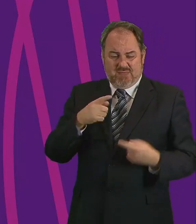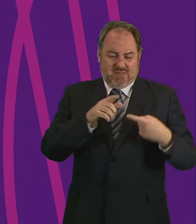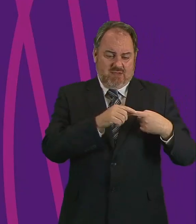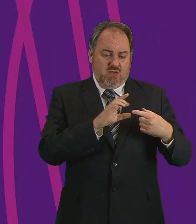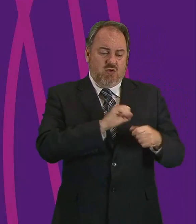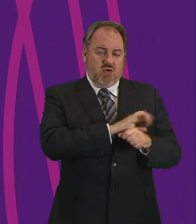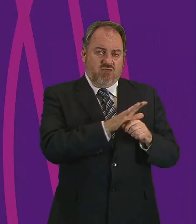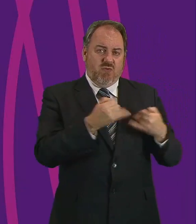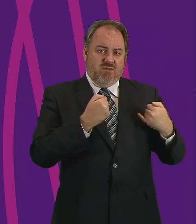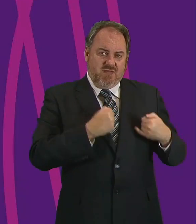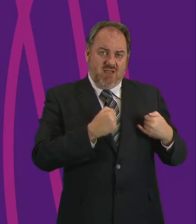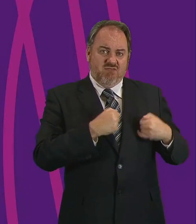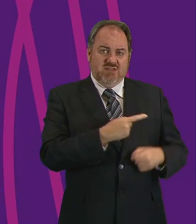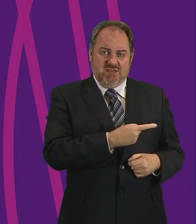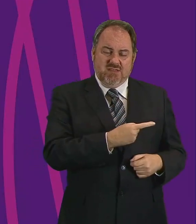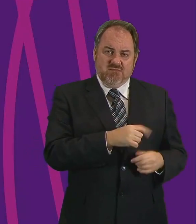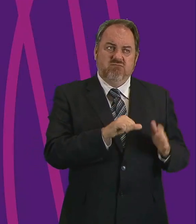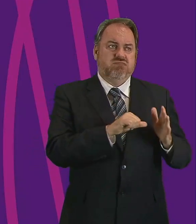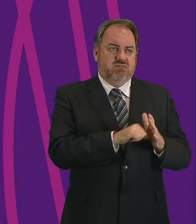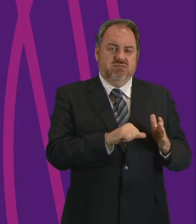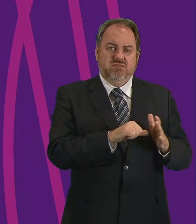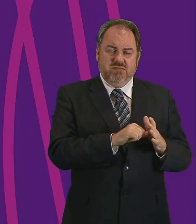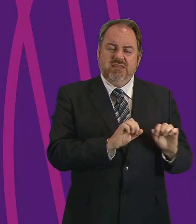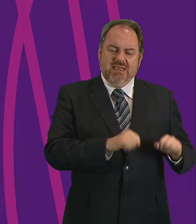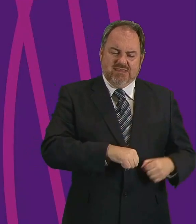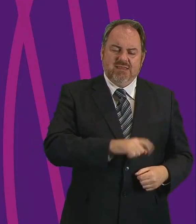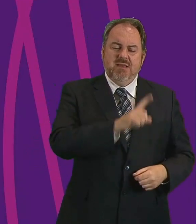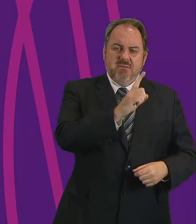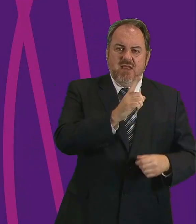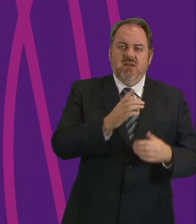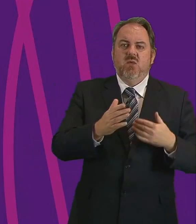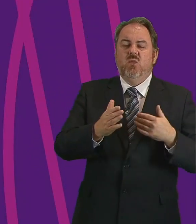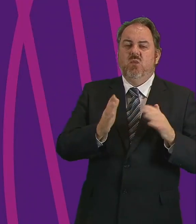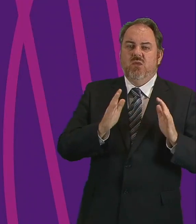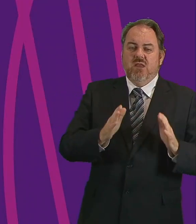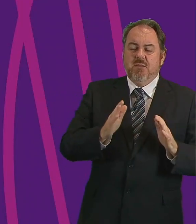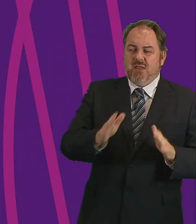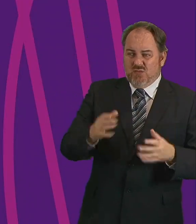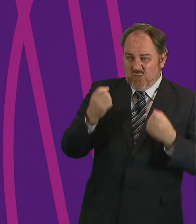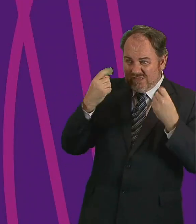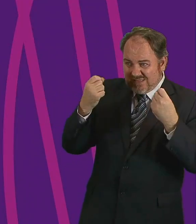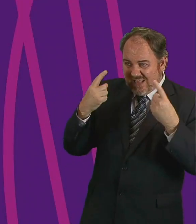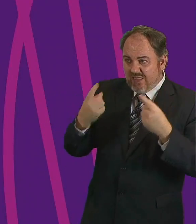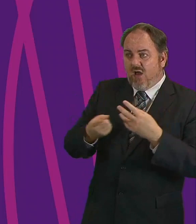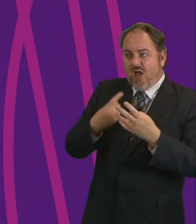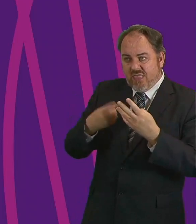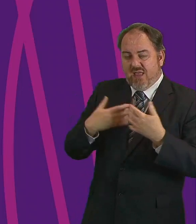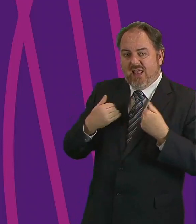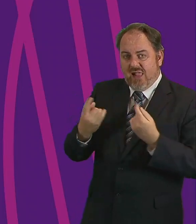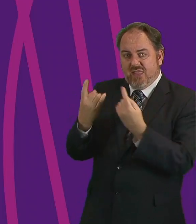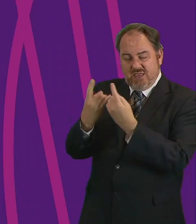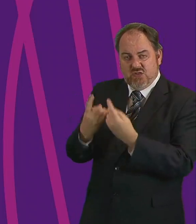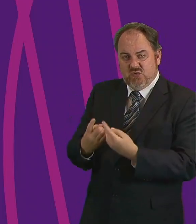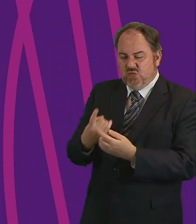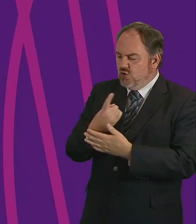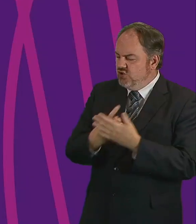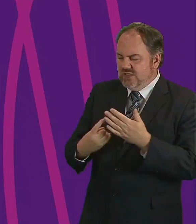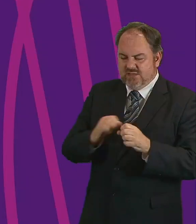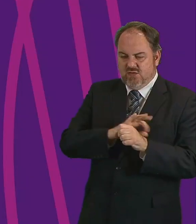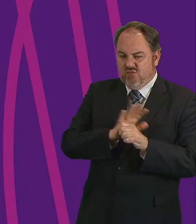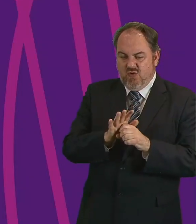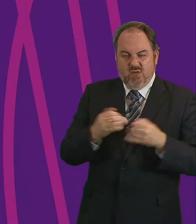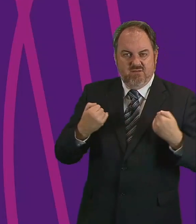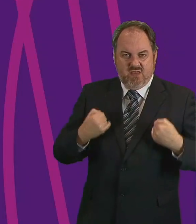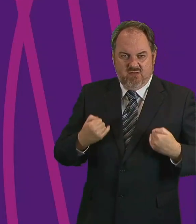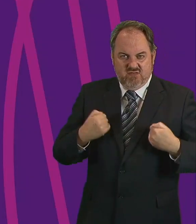a result of the decisions we've made to try and suppress COVID. Do you recognise that? Tom Arthur. I absolutely recognise